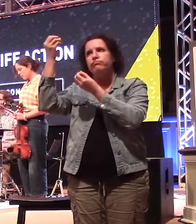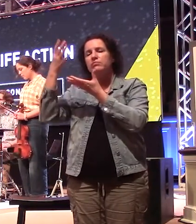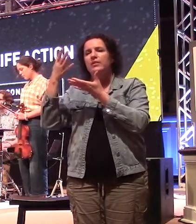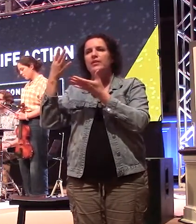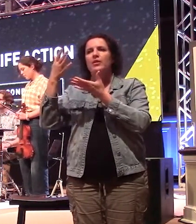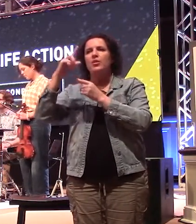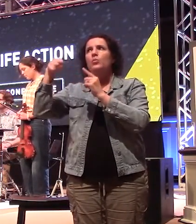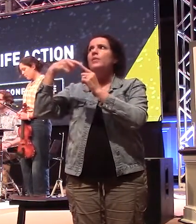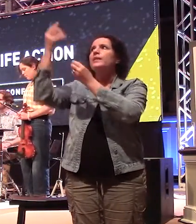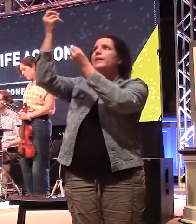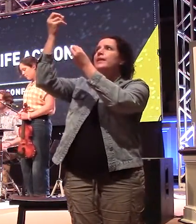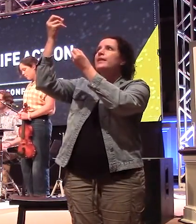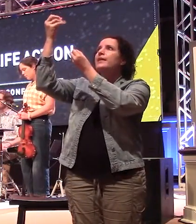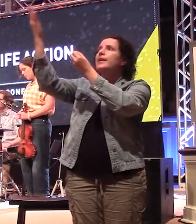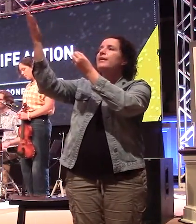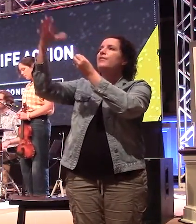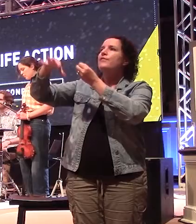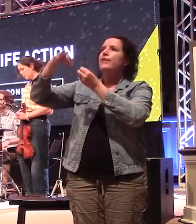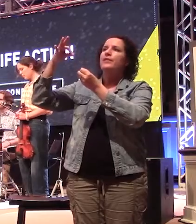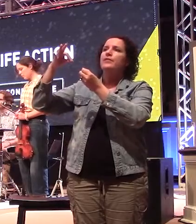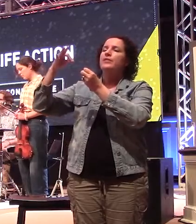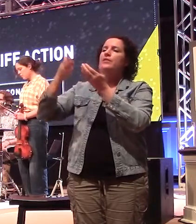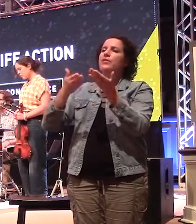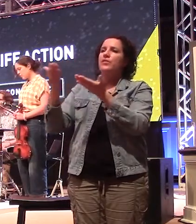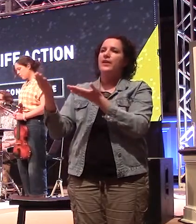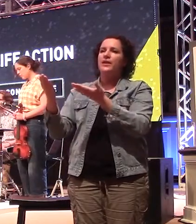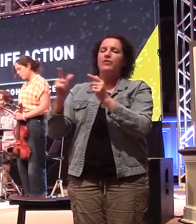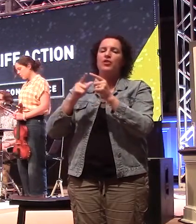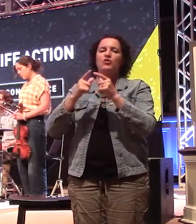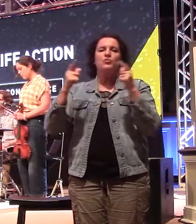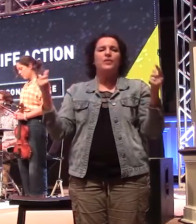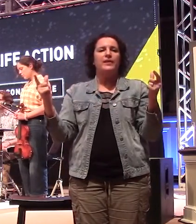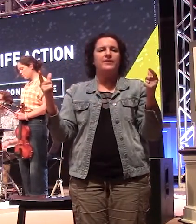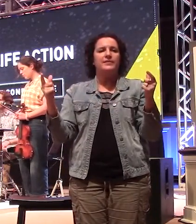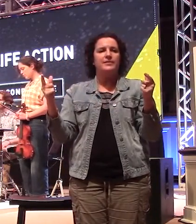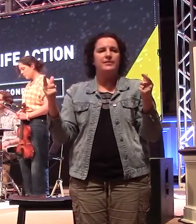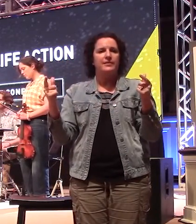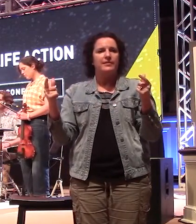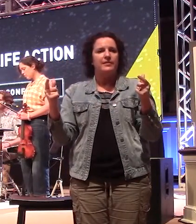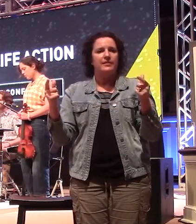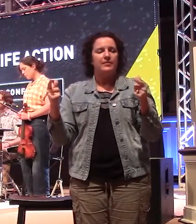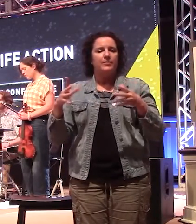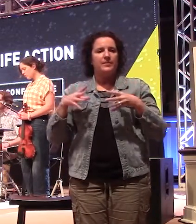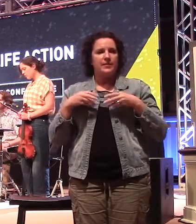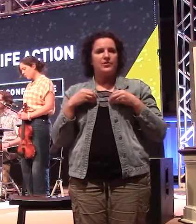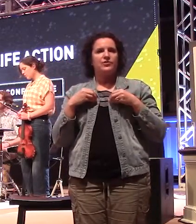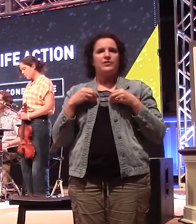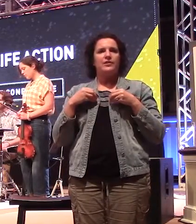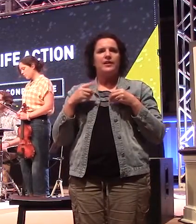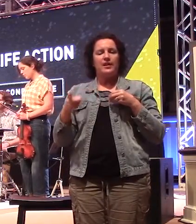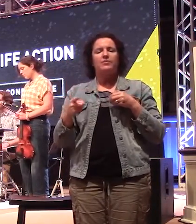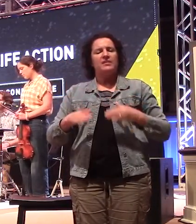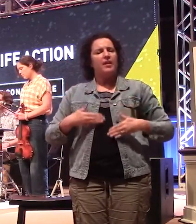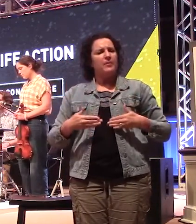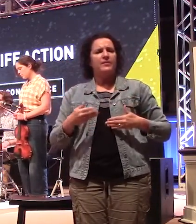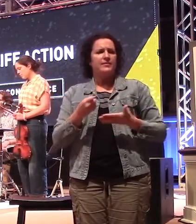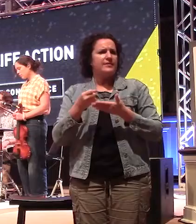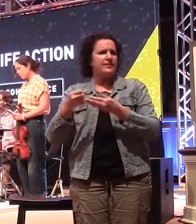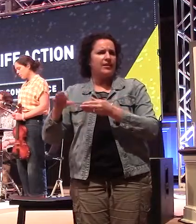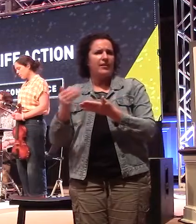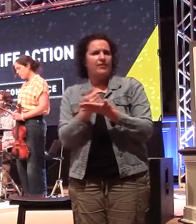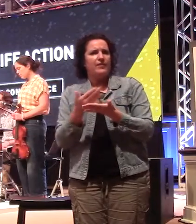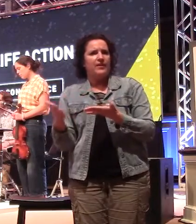found the thing of greatest possession, the pearl of great price, he was glad to sell everything,